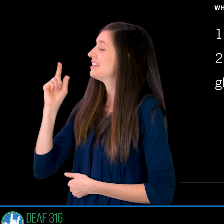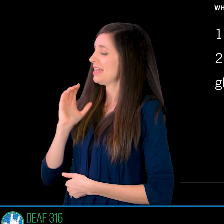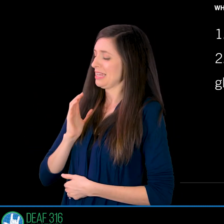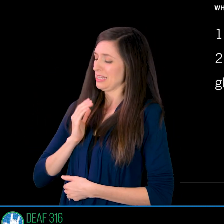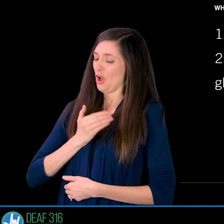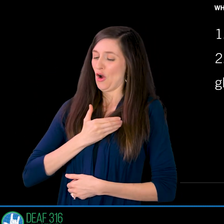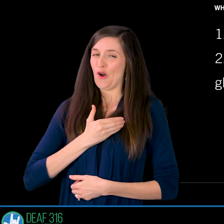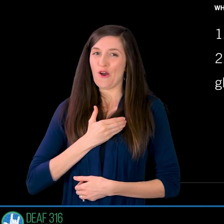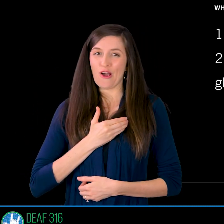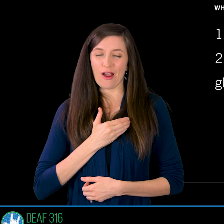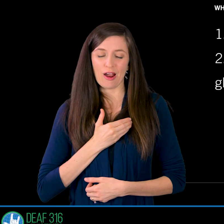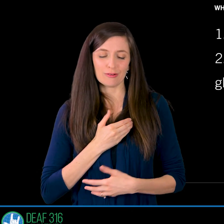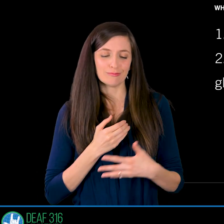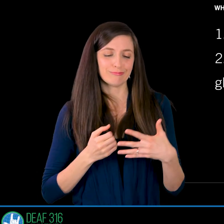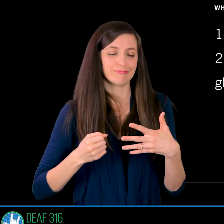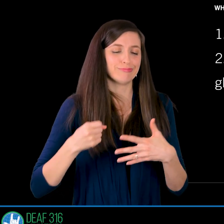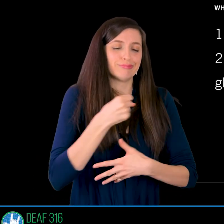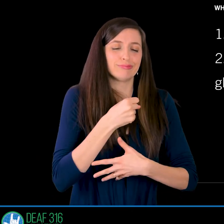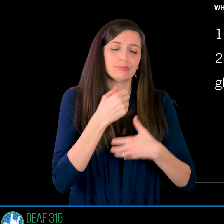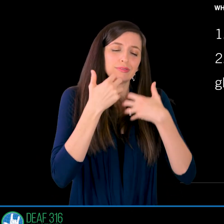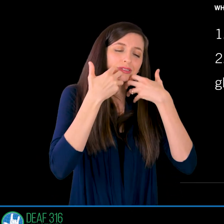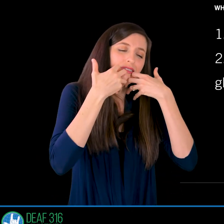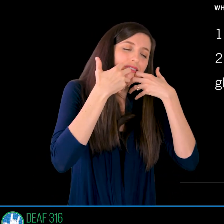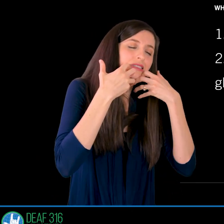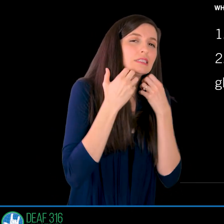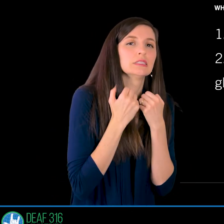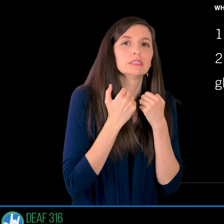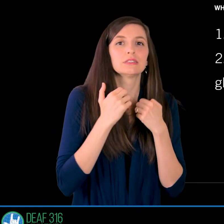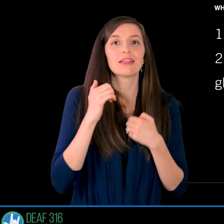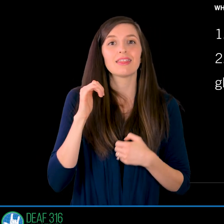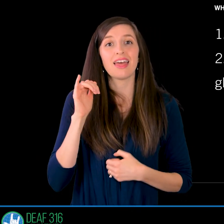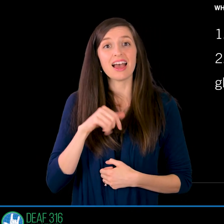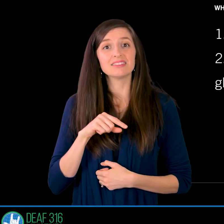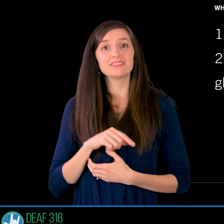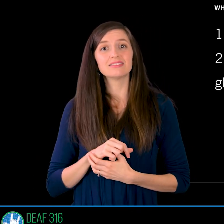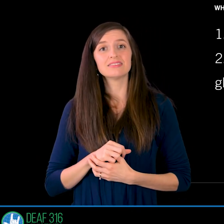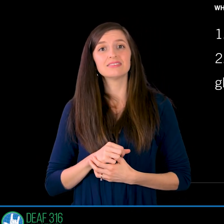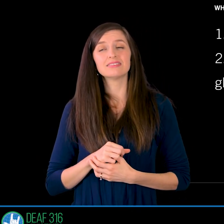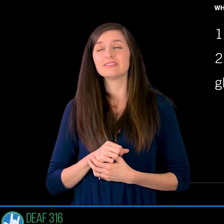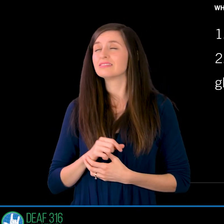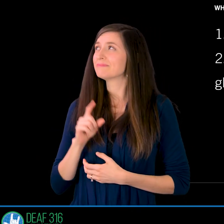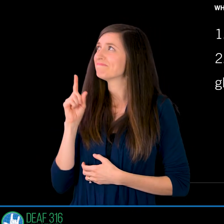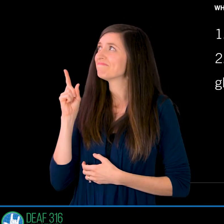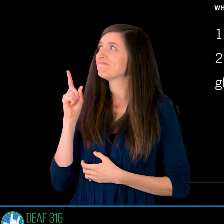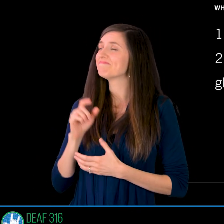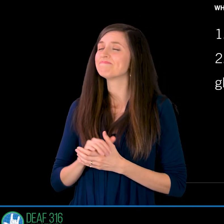He's our greatest treasure. And it means